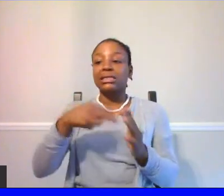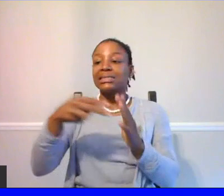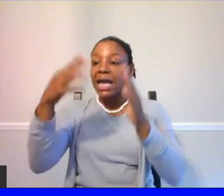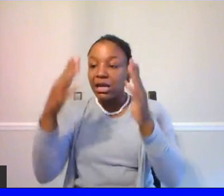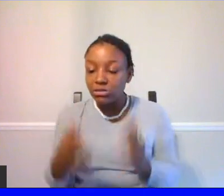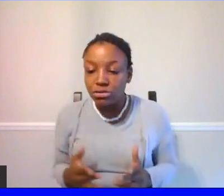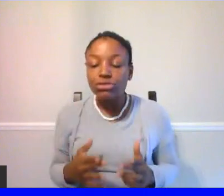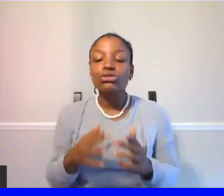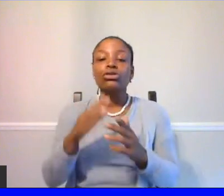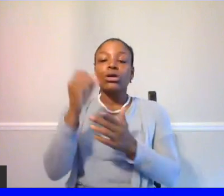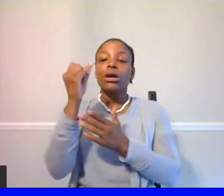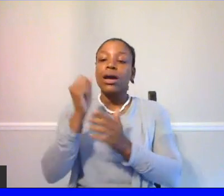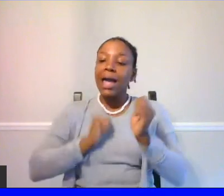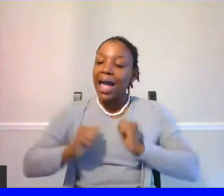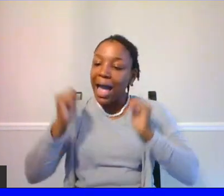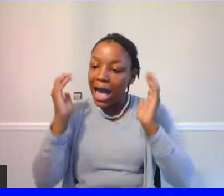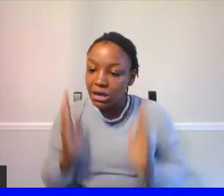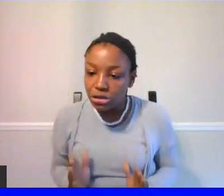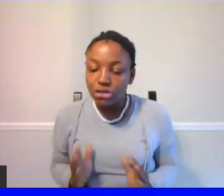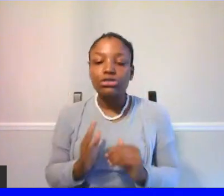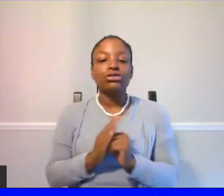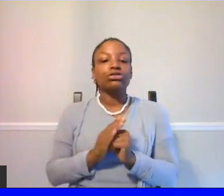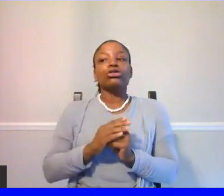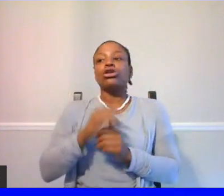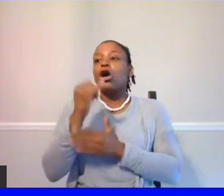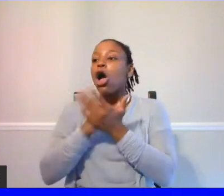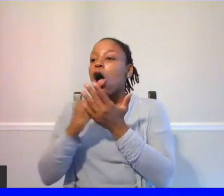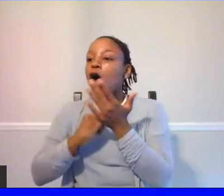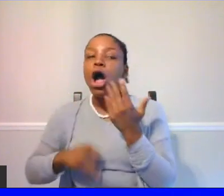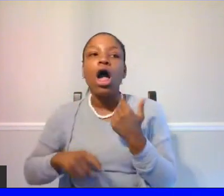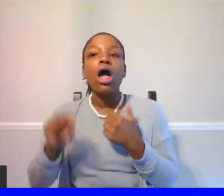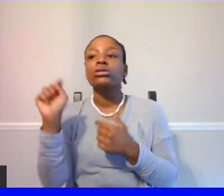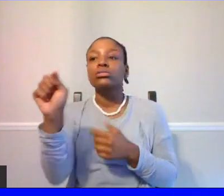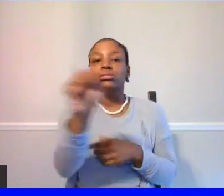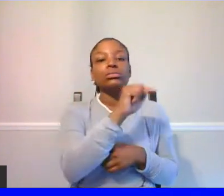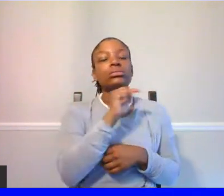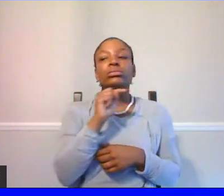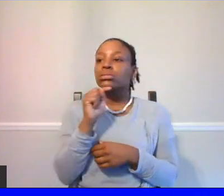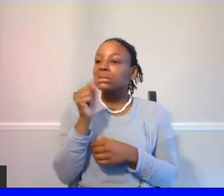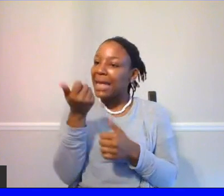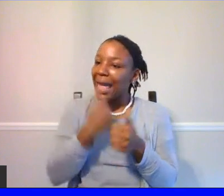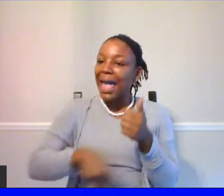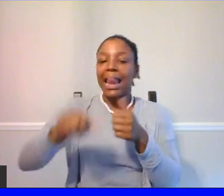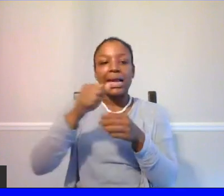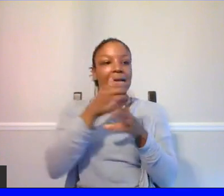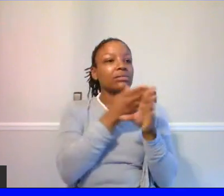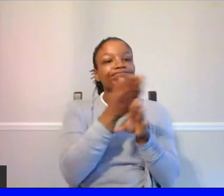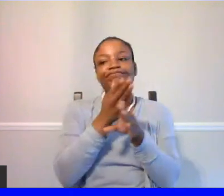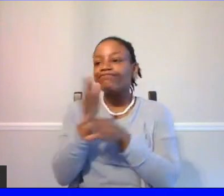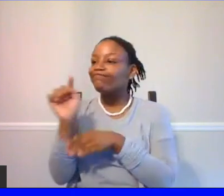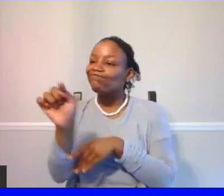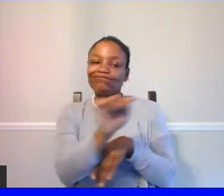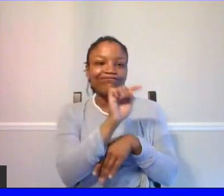dancers and actors and artists of every possible imaginable sort,